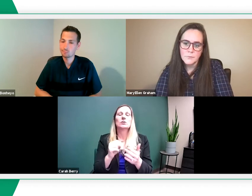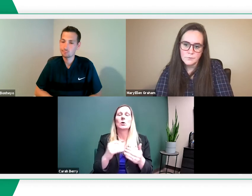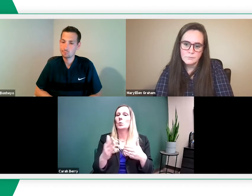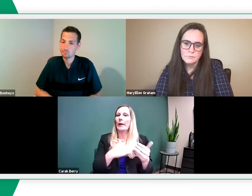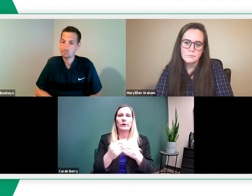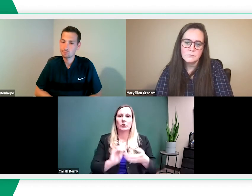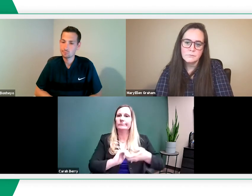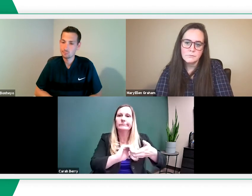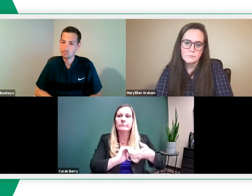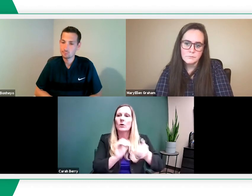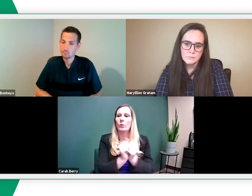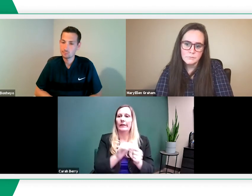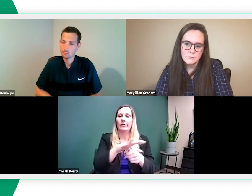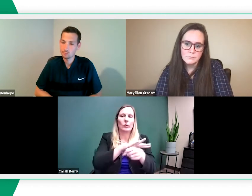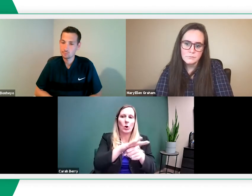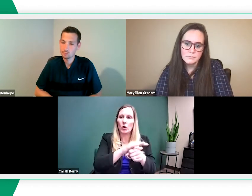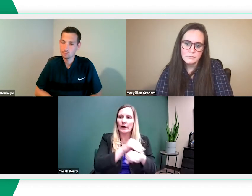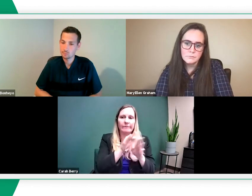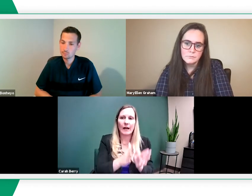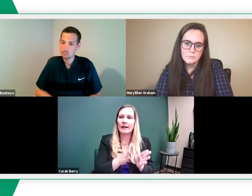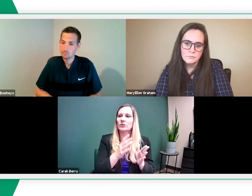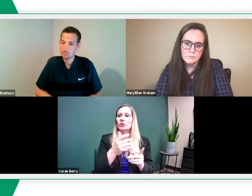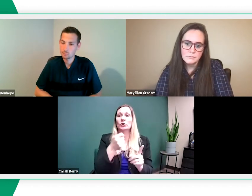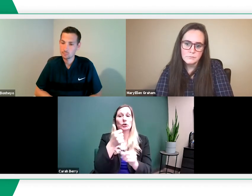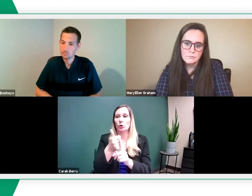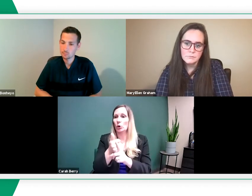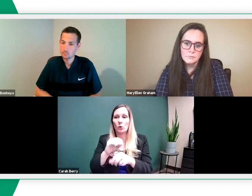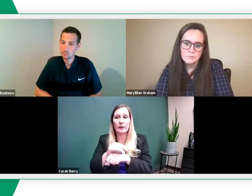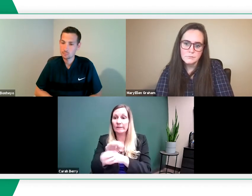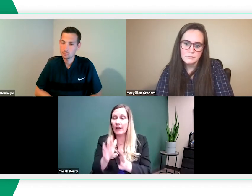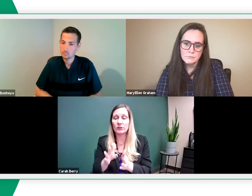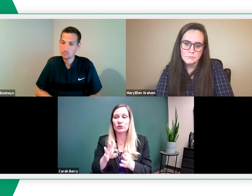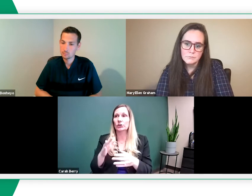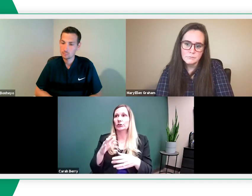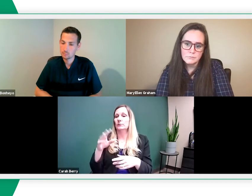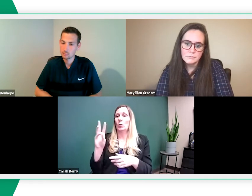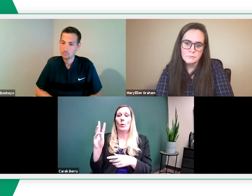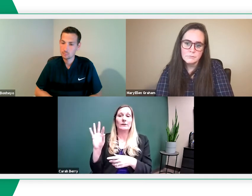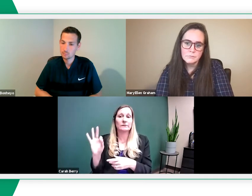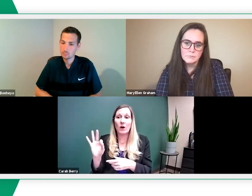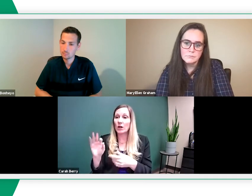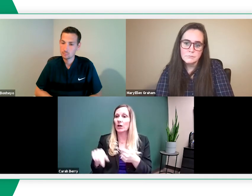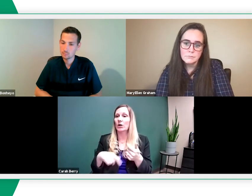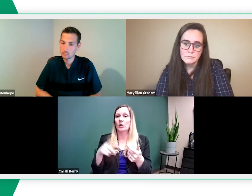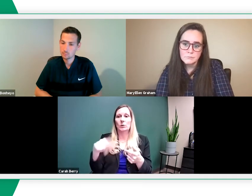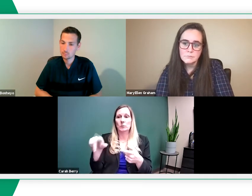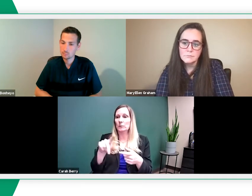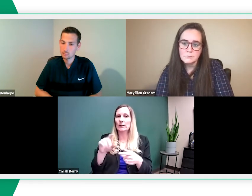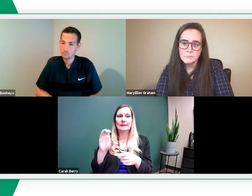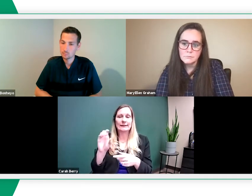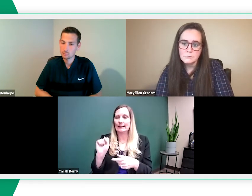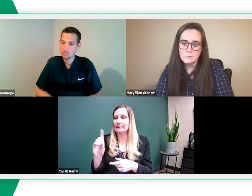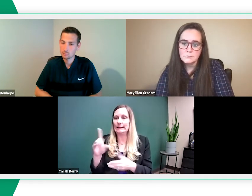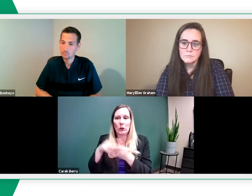center. So wherever you can partner with a local advisor, if you're an advisor yourself,